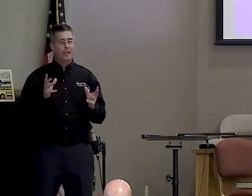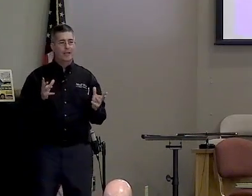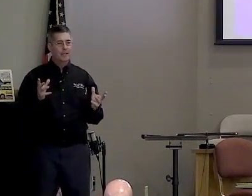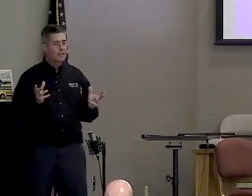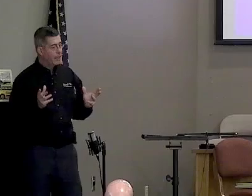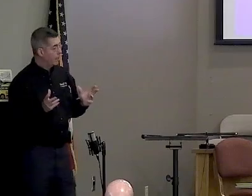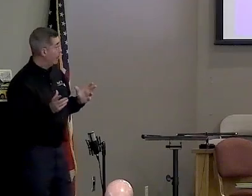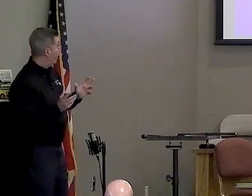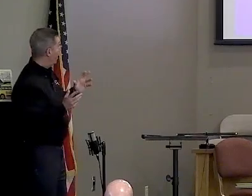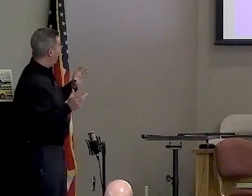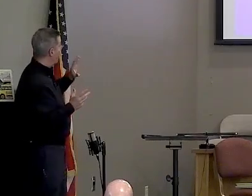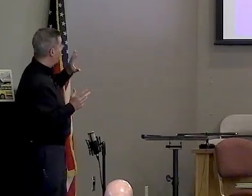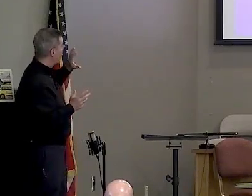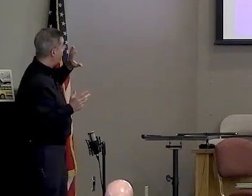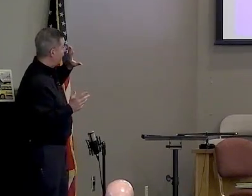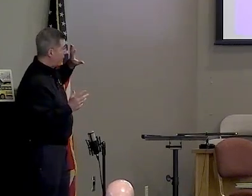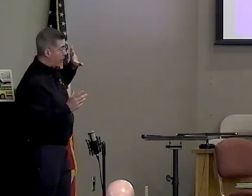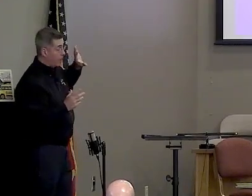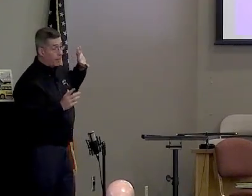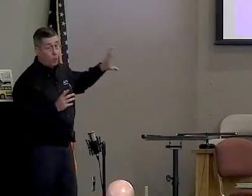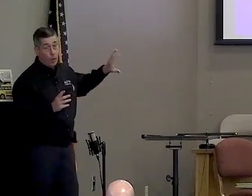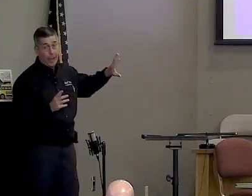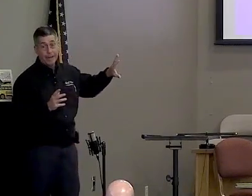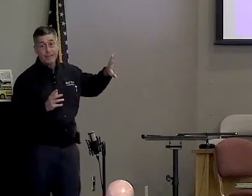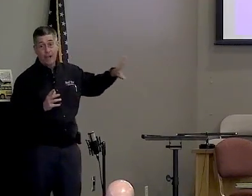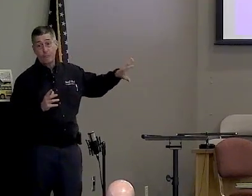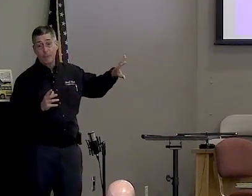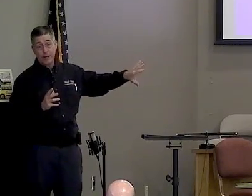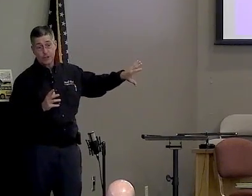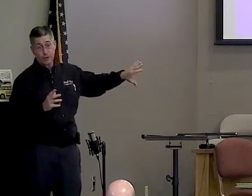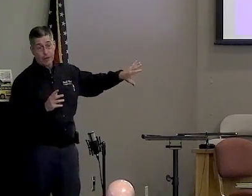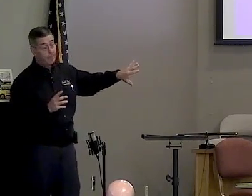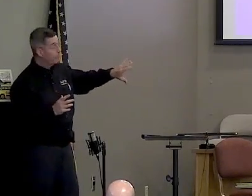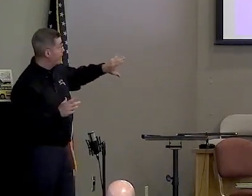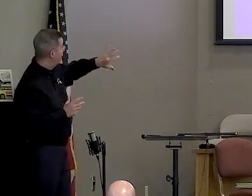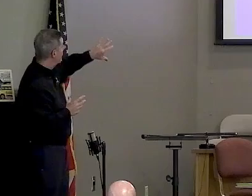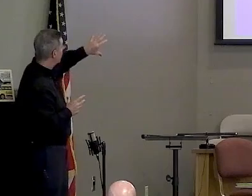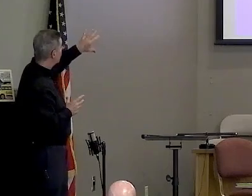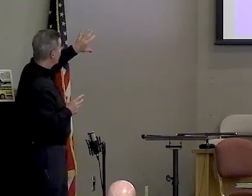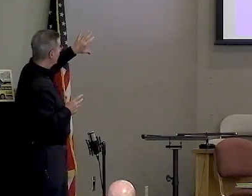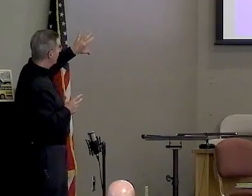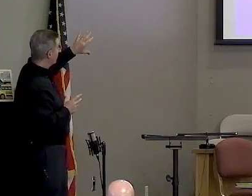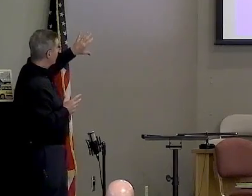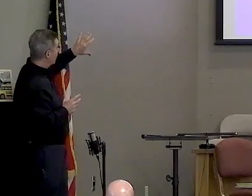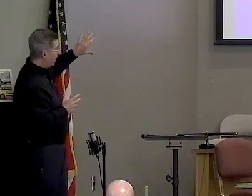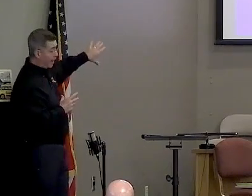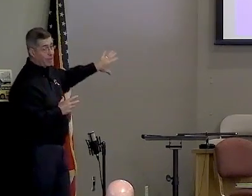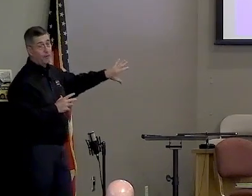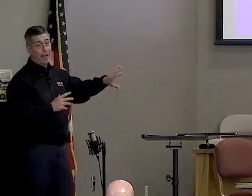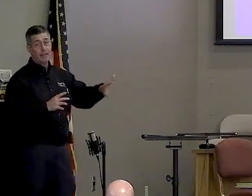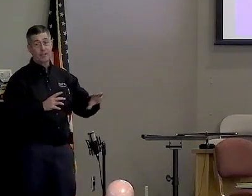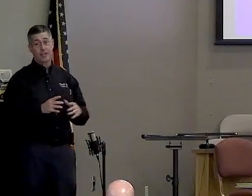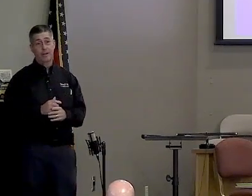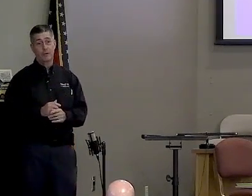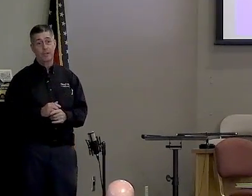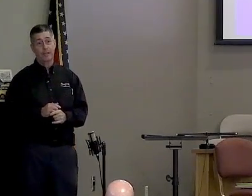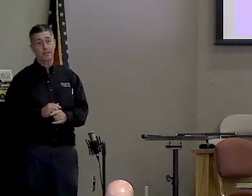a big way, deaf ministry is kind of like this thing with deacons.